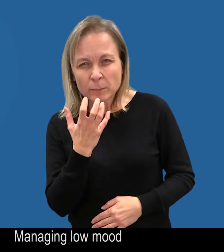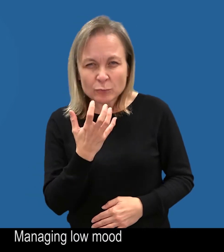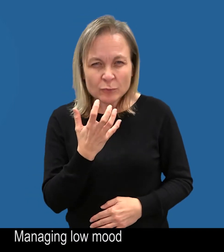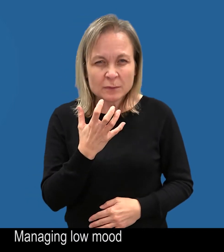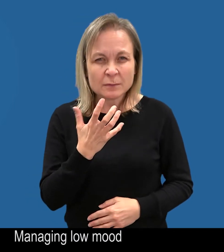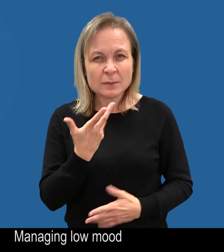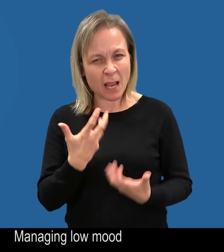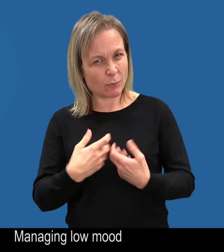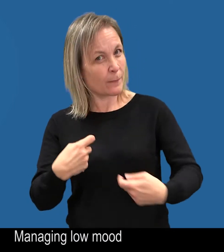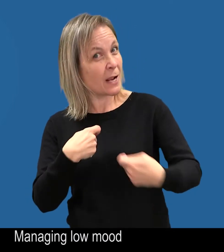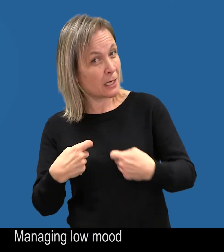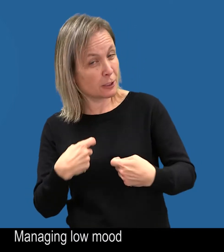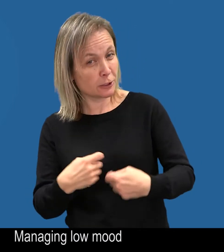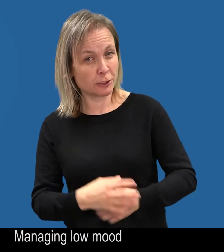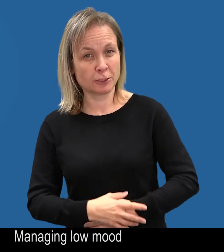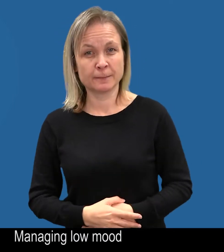Managing low mood.